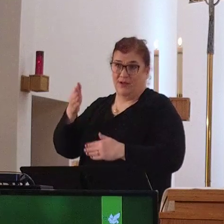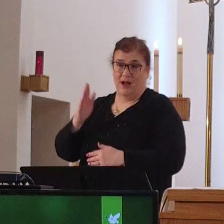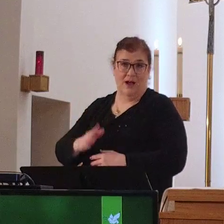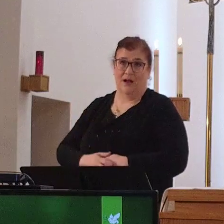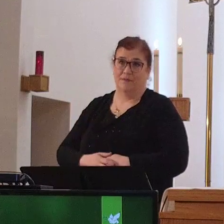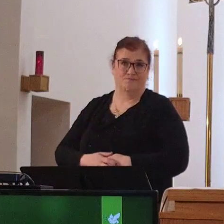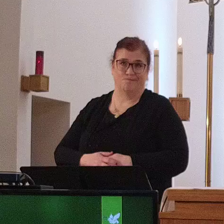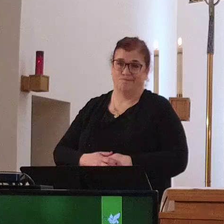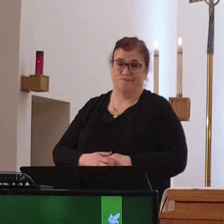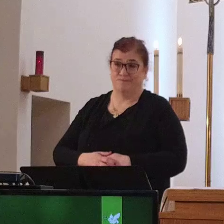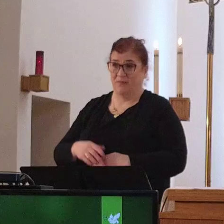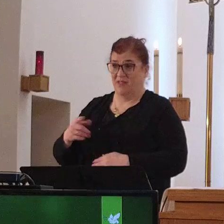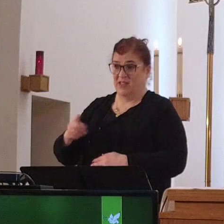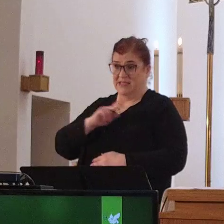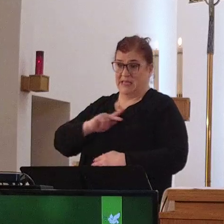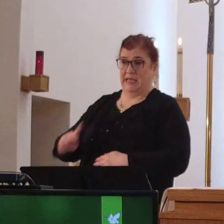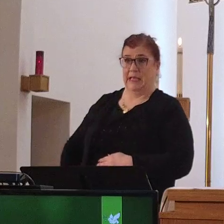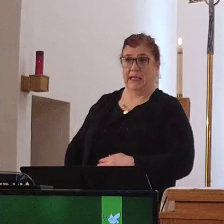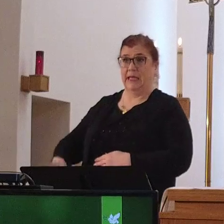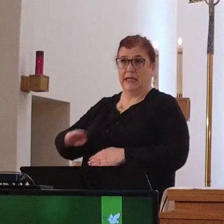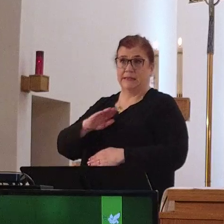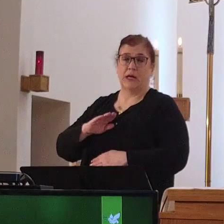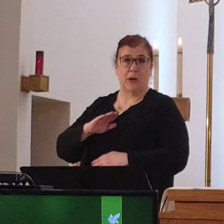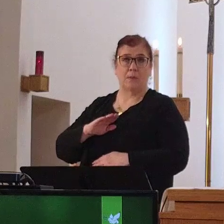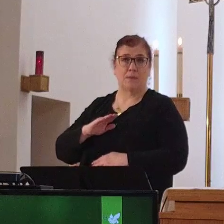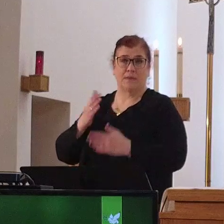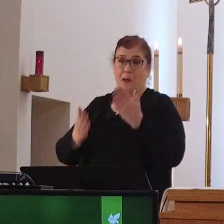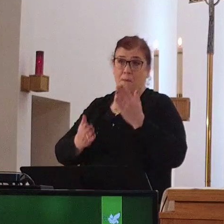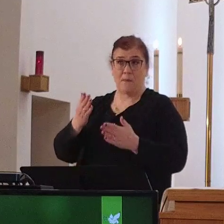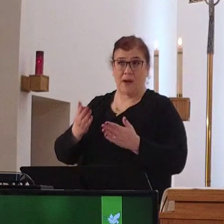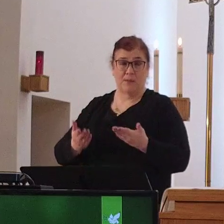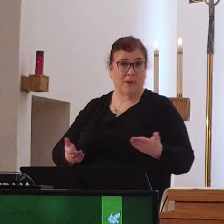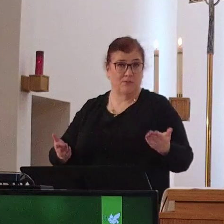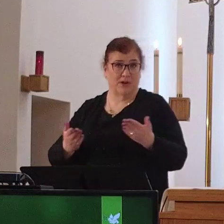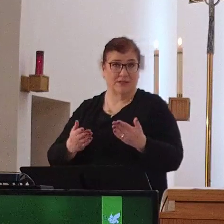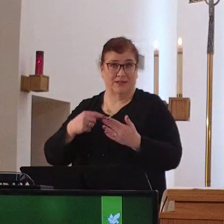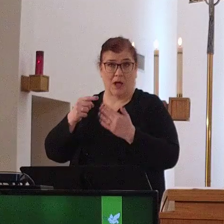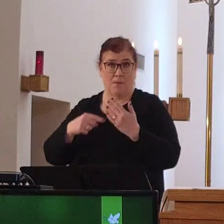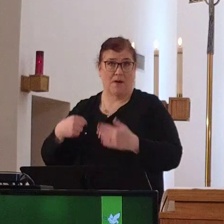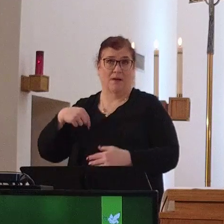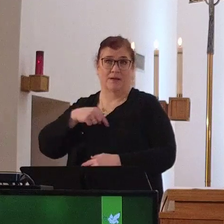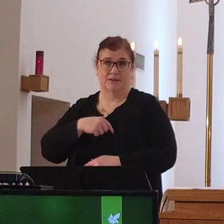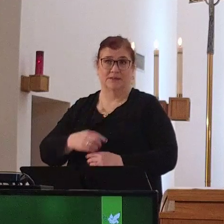God, this kingdom that might be present among us.